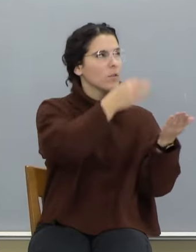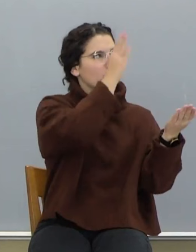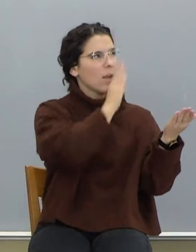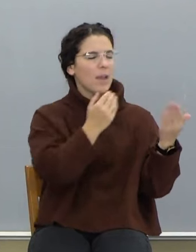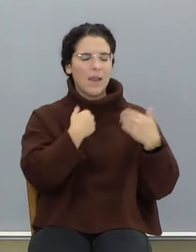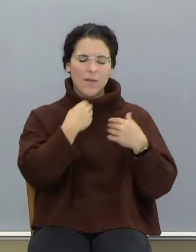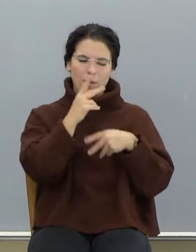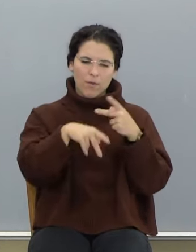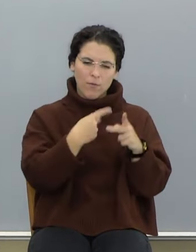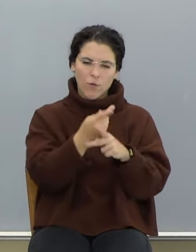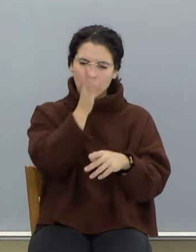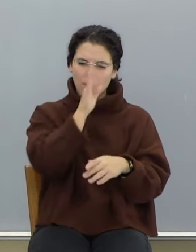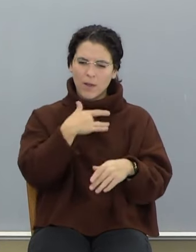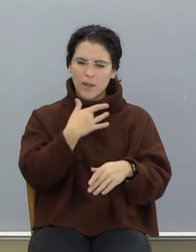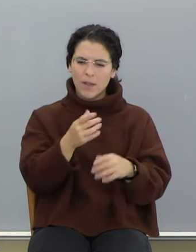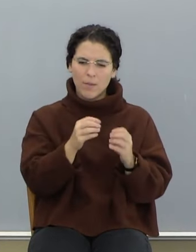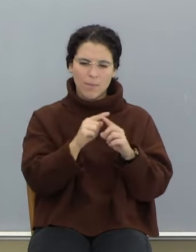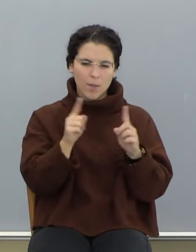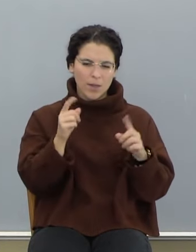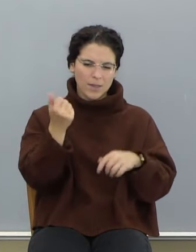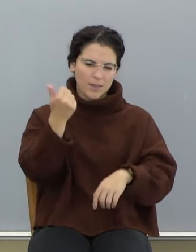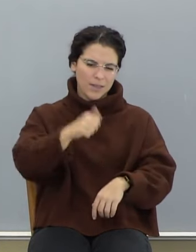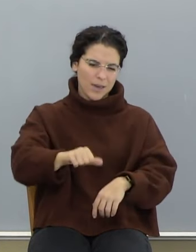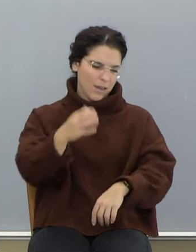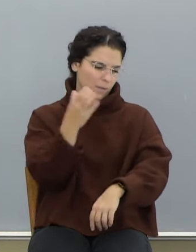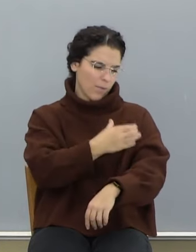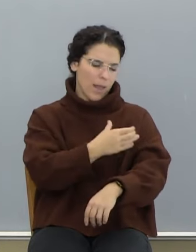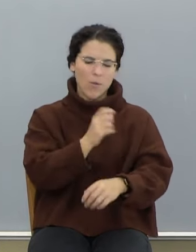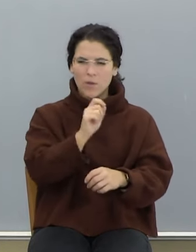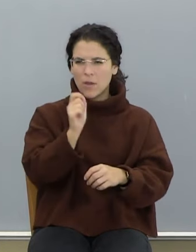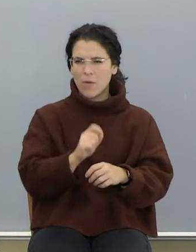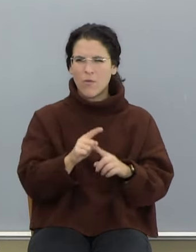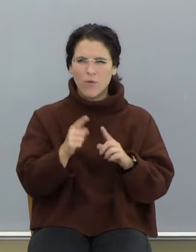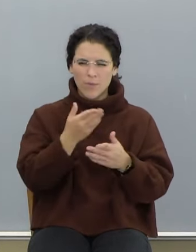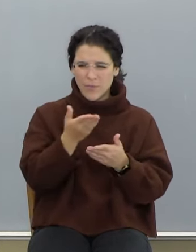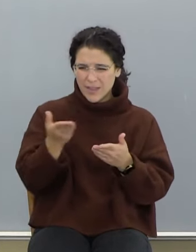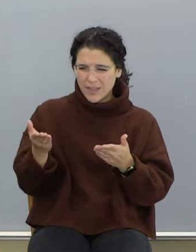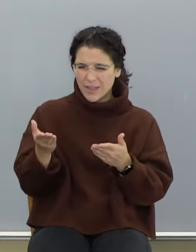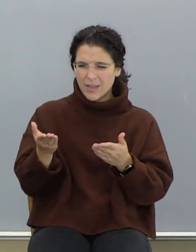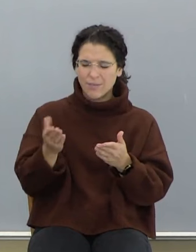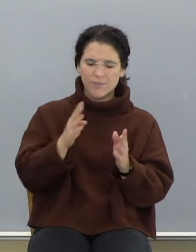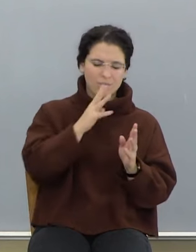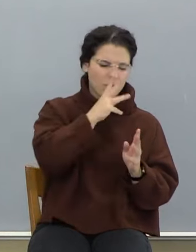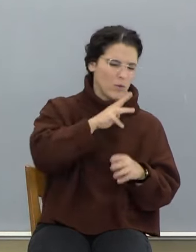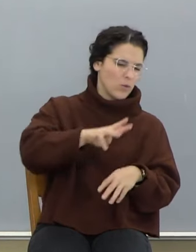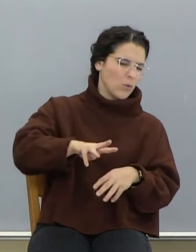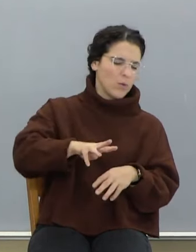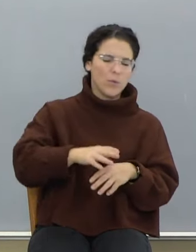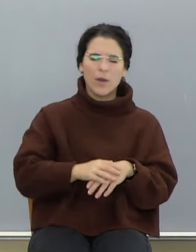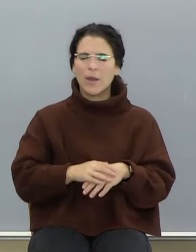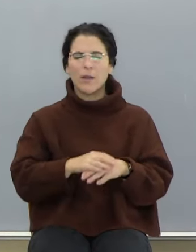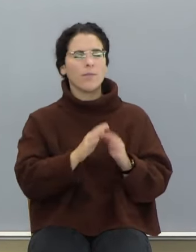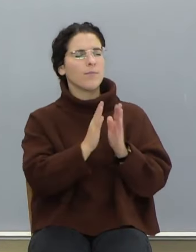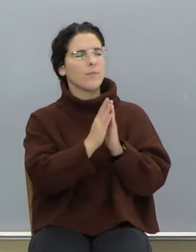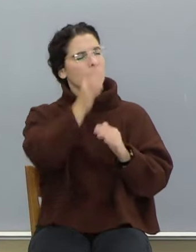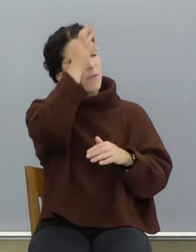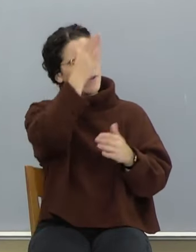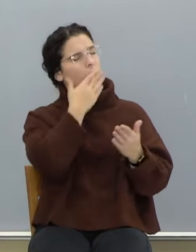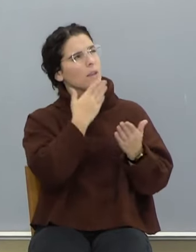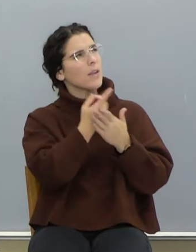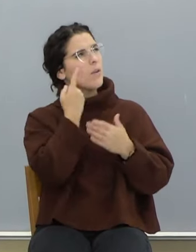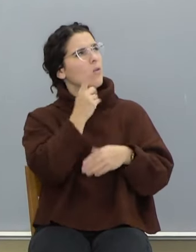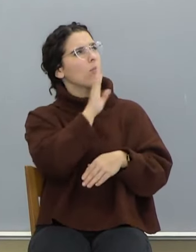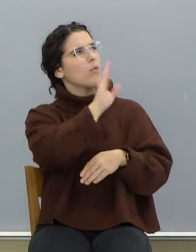From such, turn away. Our Father, again, we do thank you for your grace, we do thank you for your love, and we just pray that as